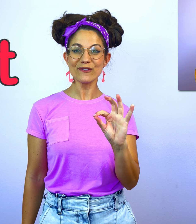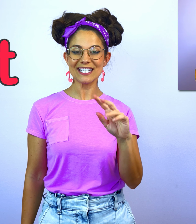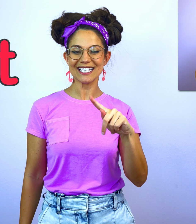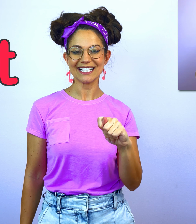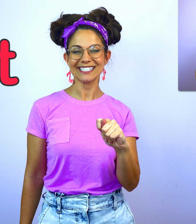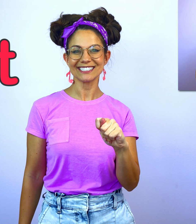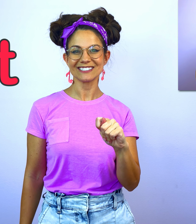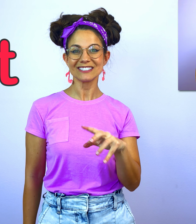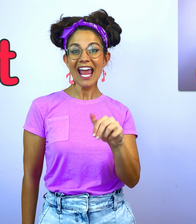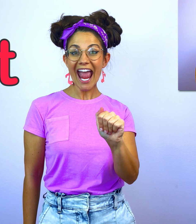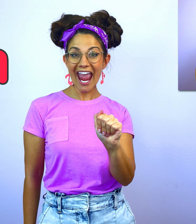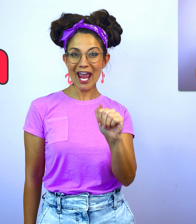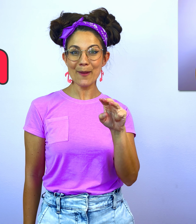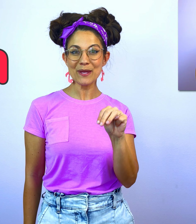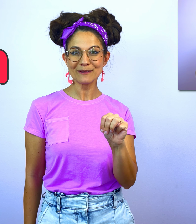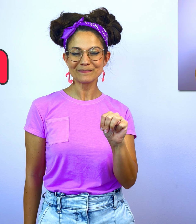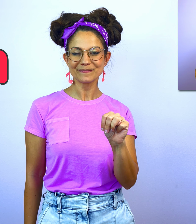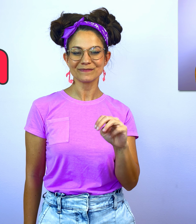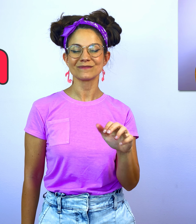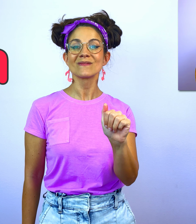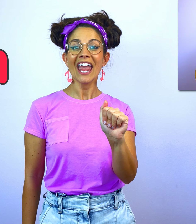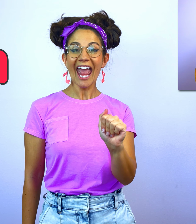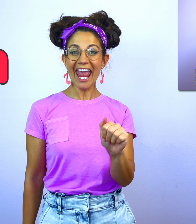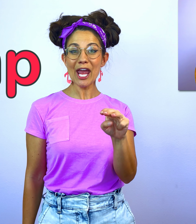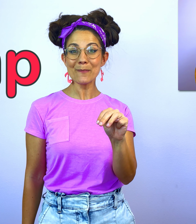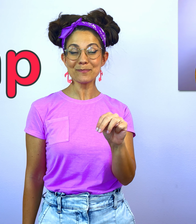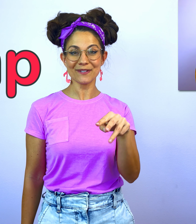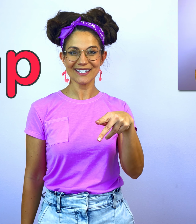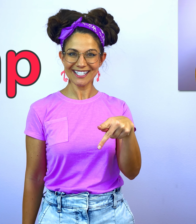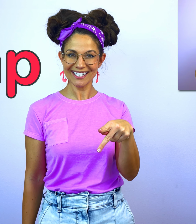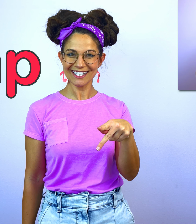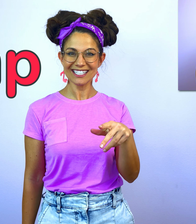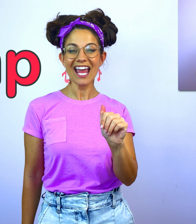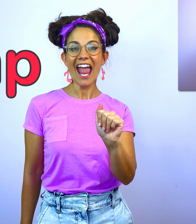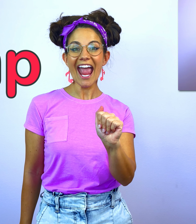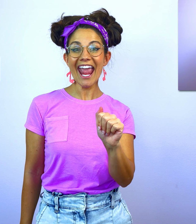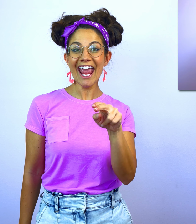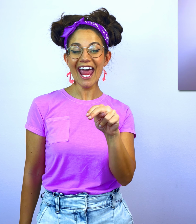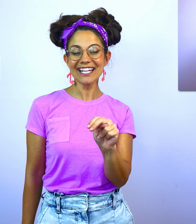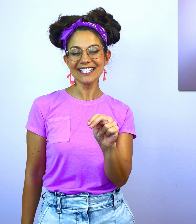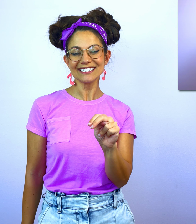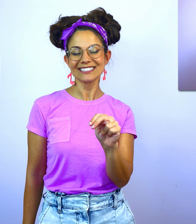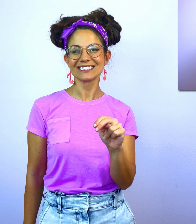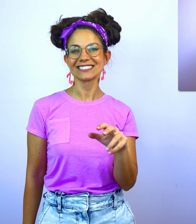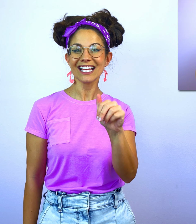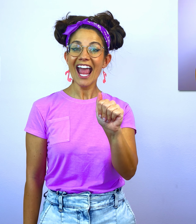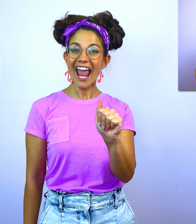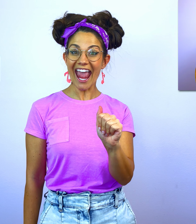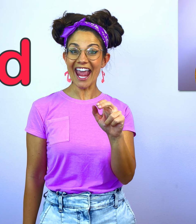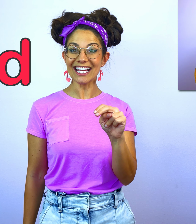aft, am, amp, an,